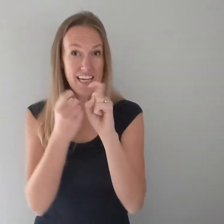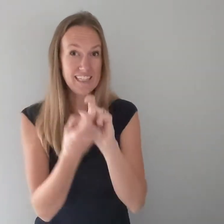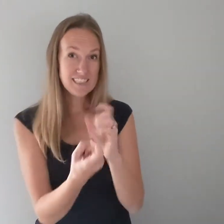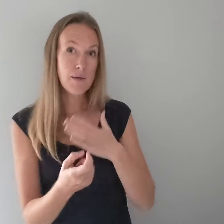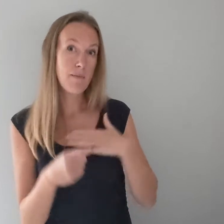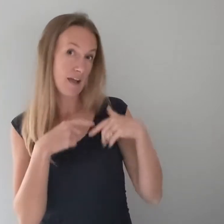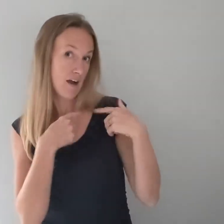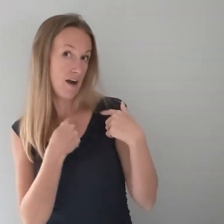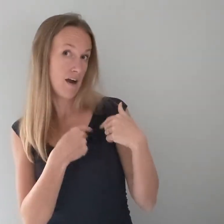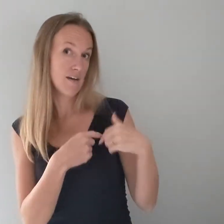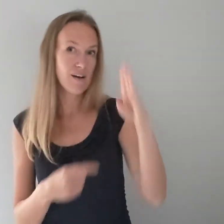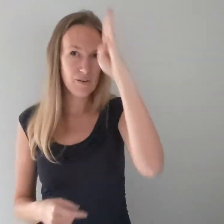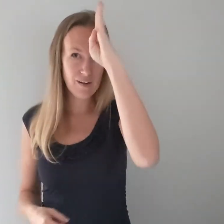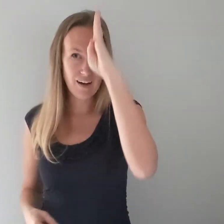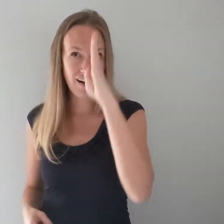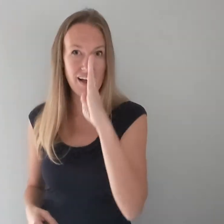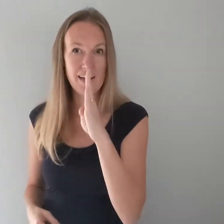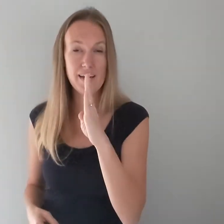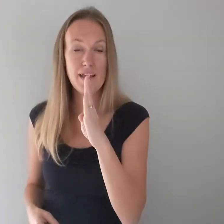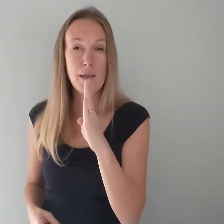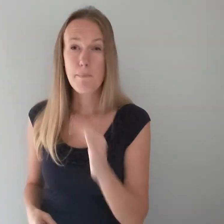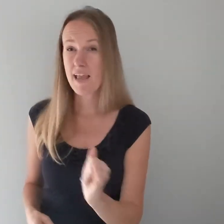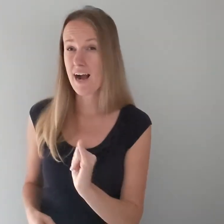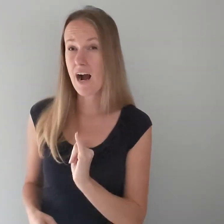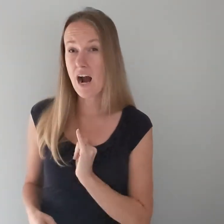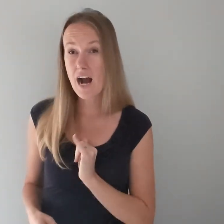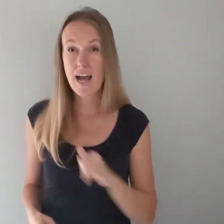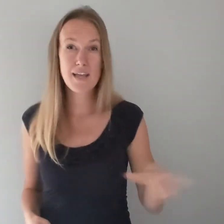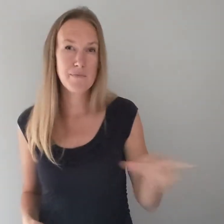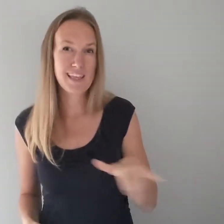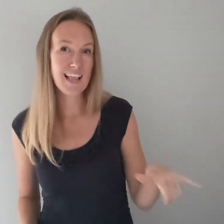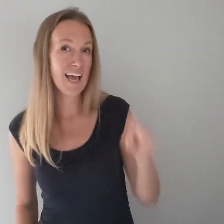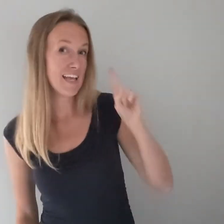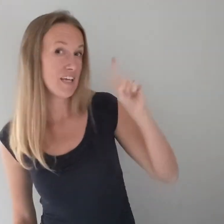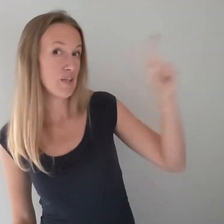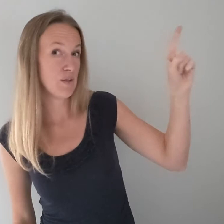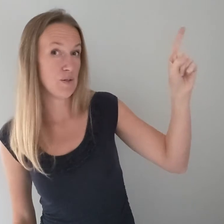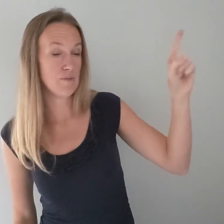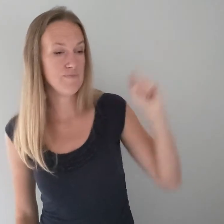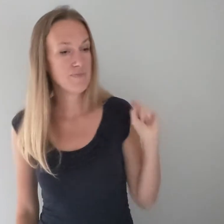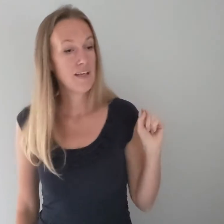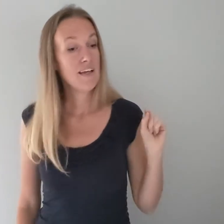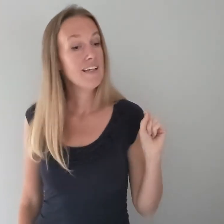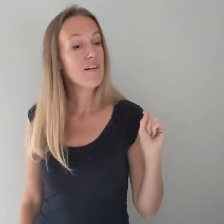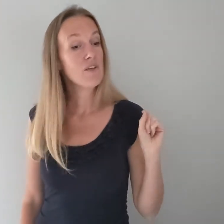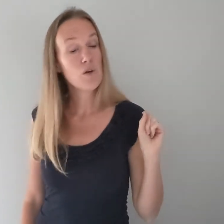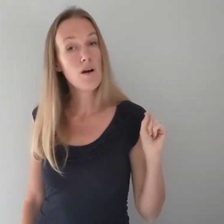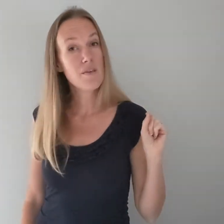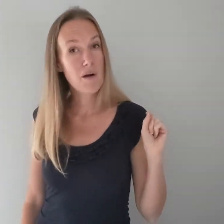Change my heart, oh God, may I be like you. Now, you are the